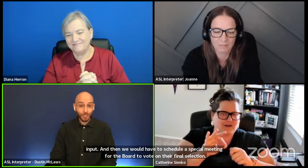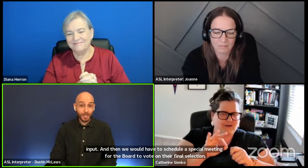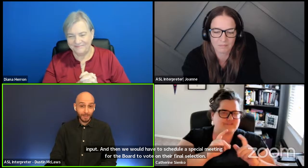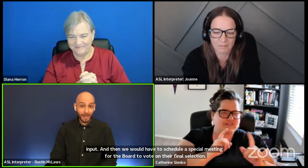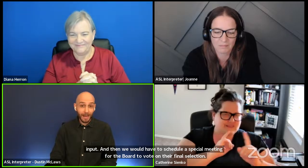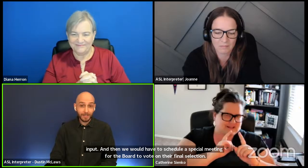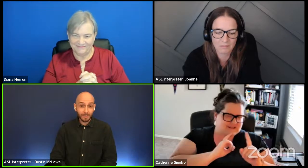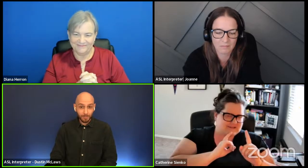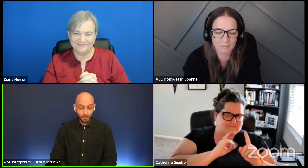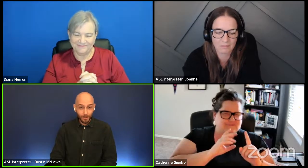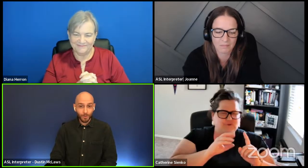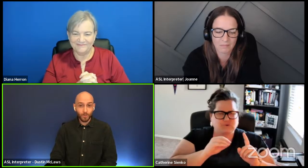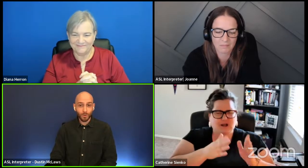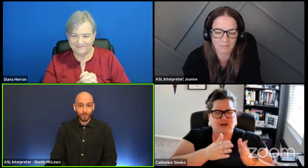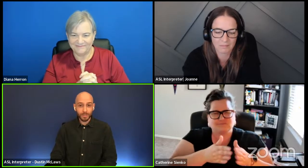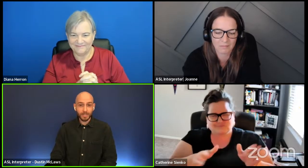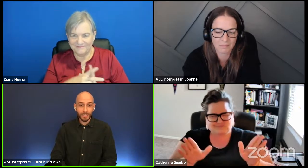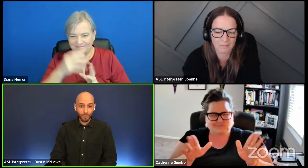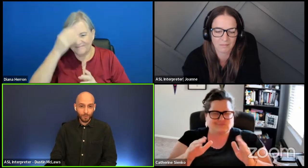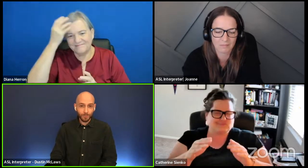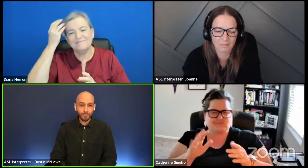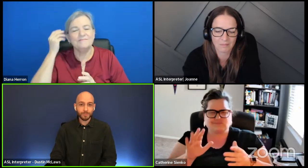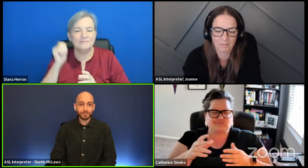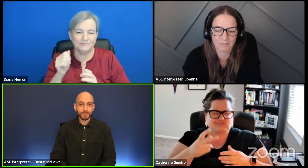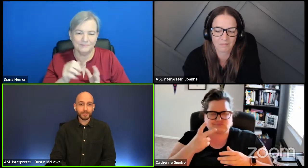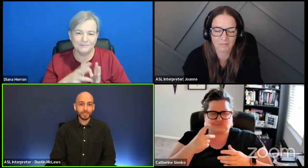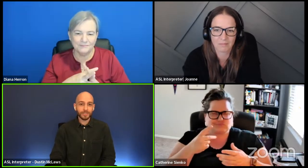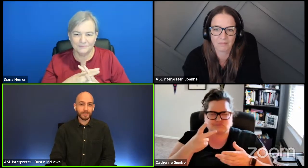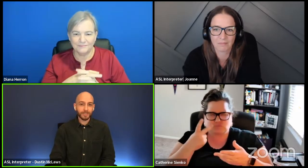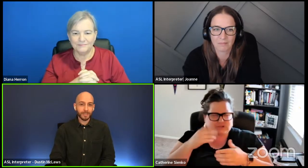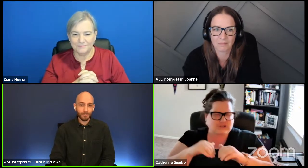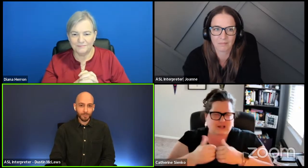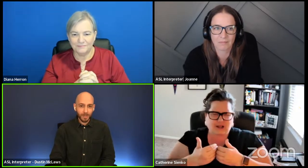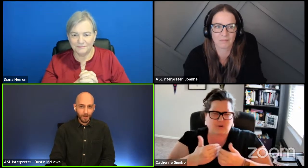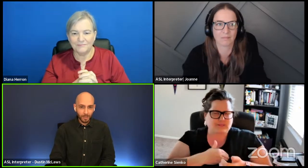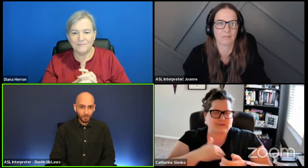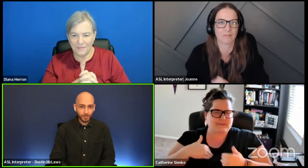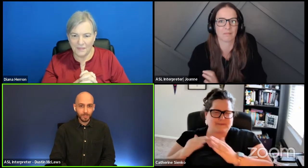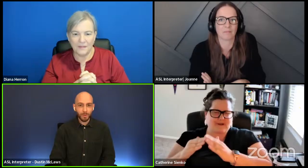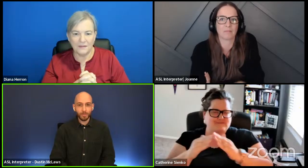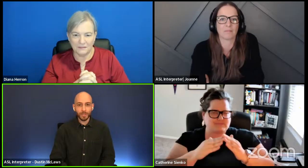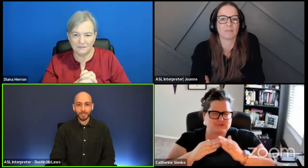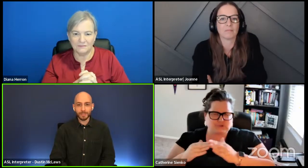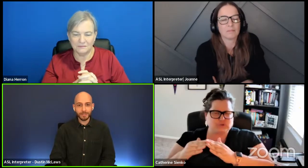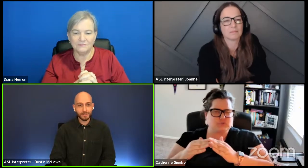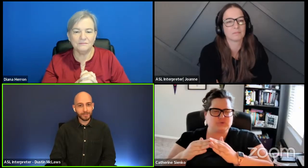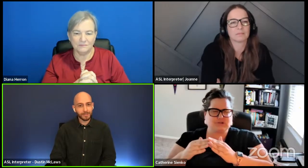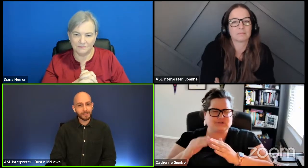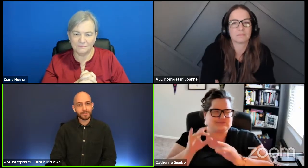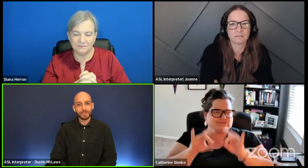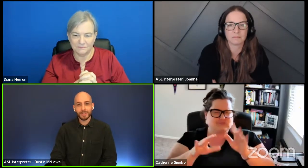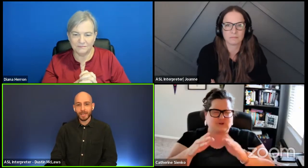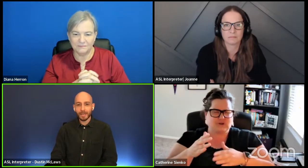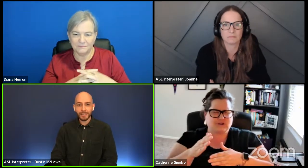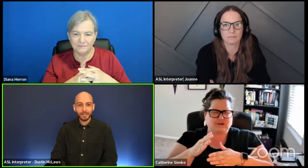I was watching that pre-recorded interview that was made available to the public, and